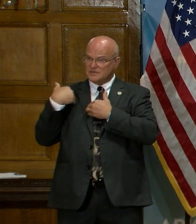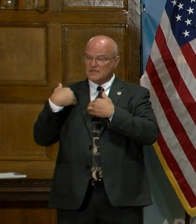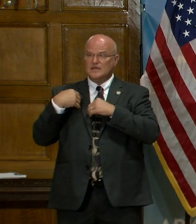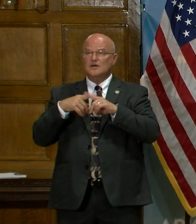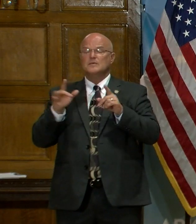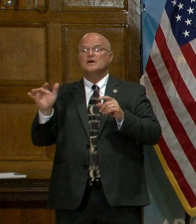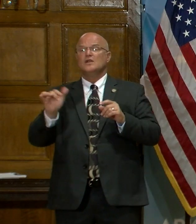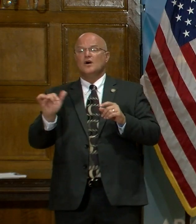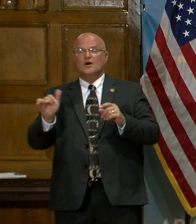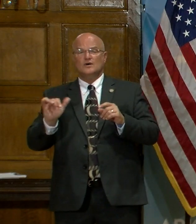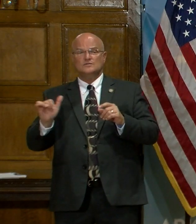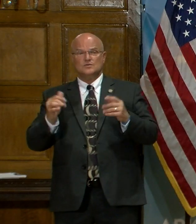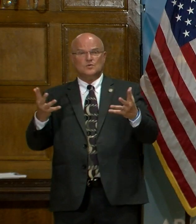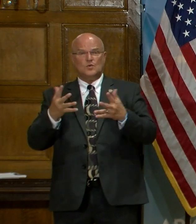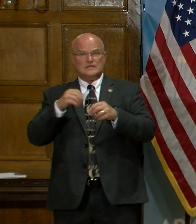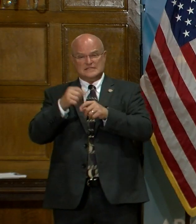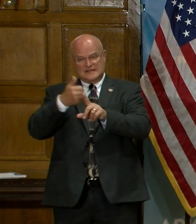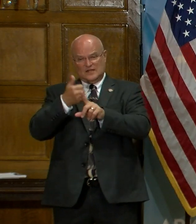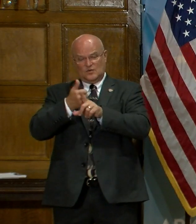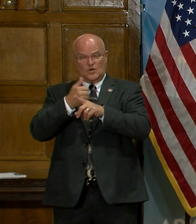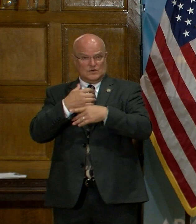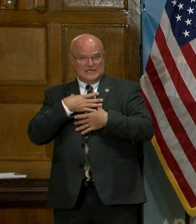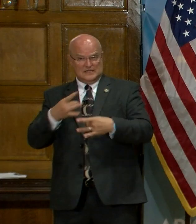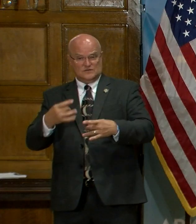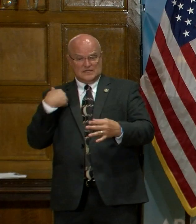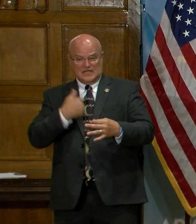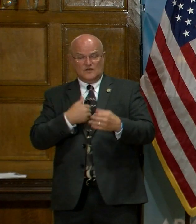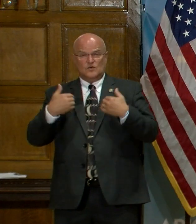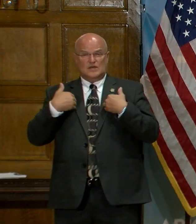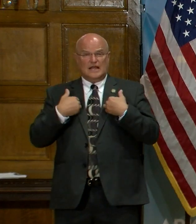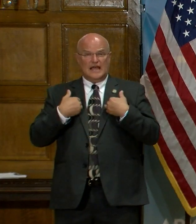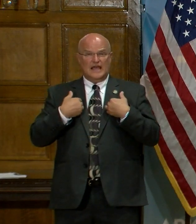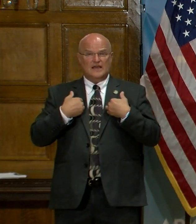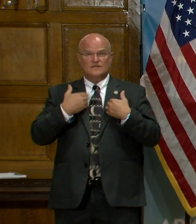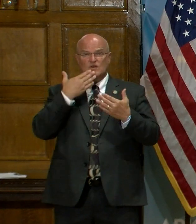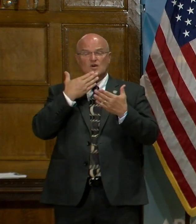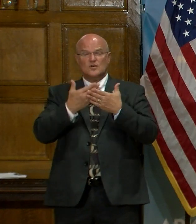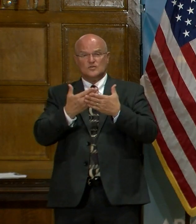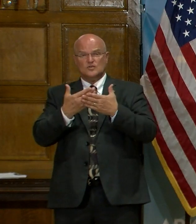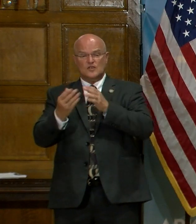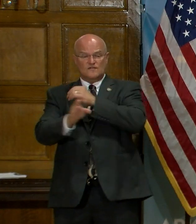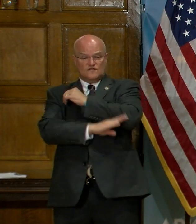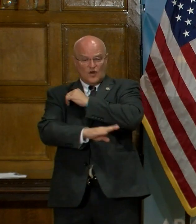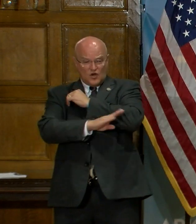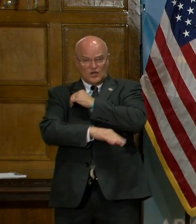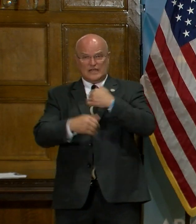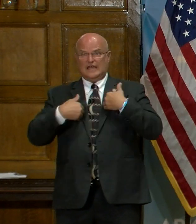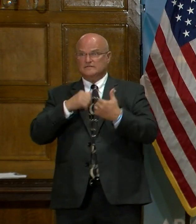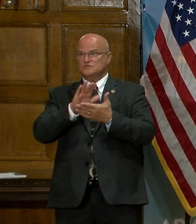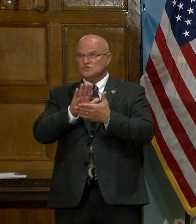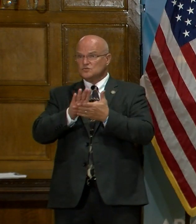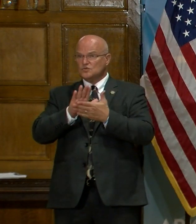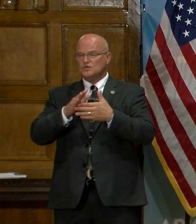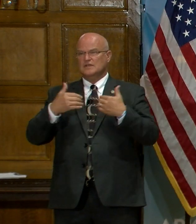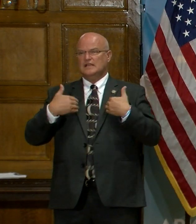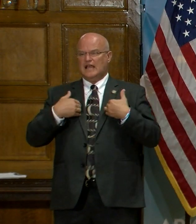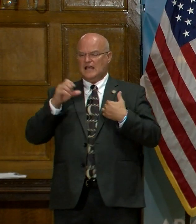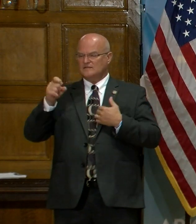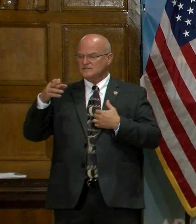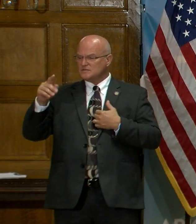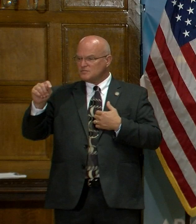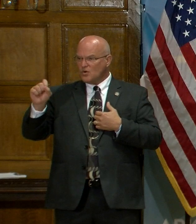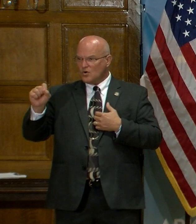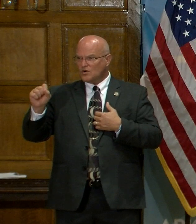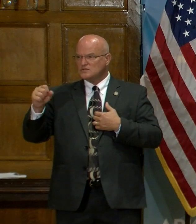but also what's in their own interest. If we're going to have a good fall and have school and have